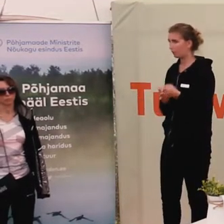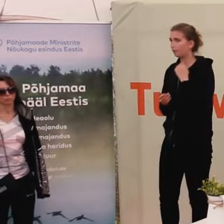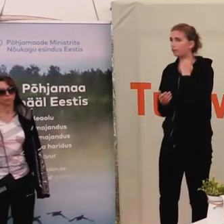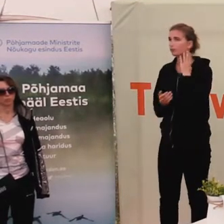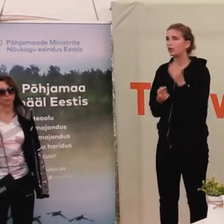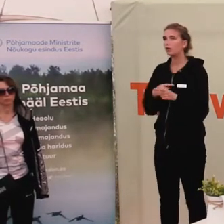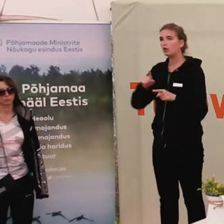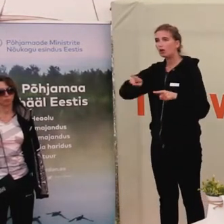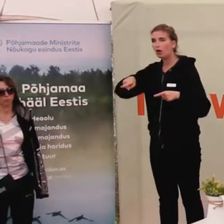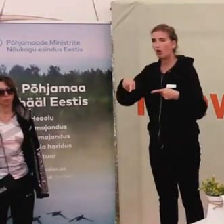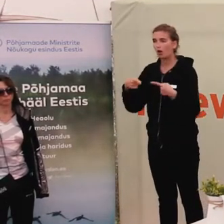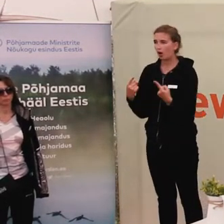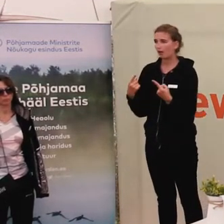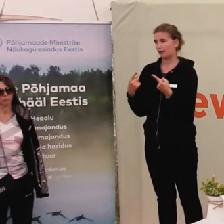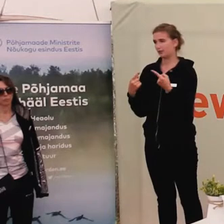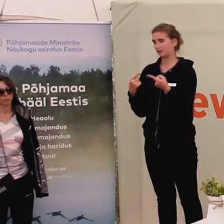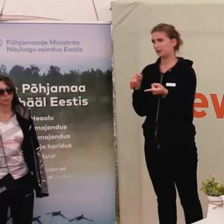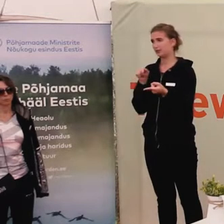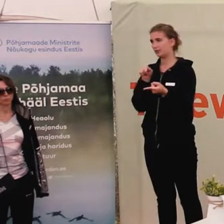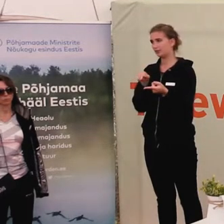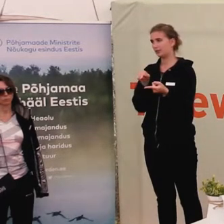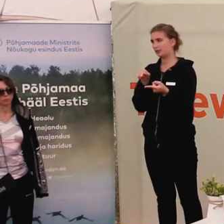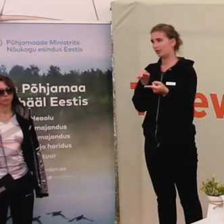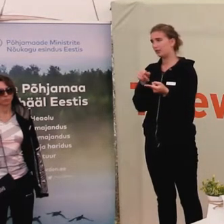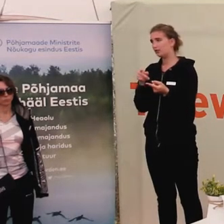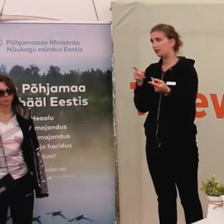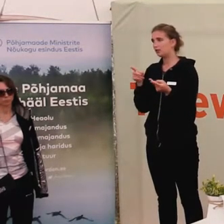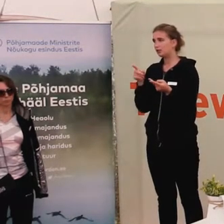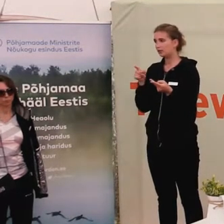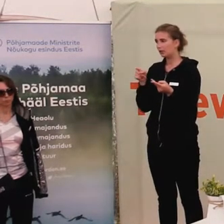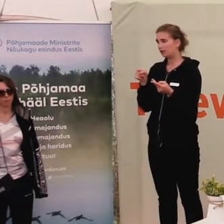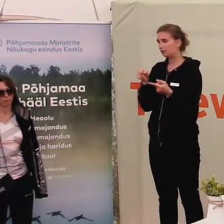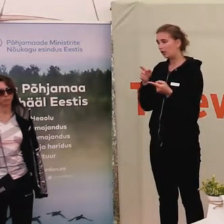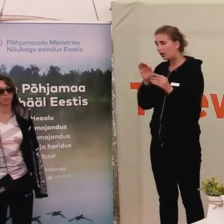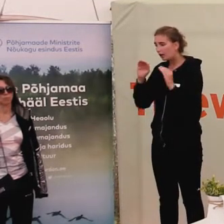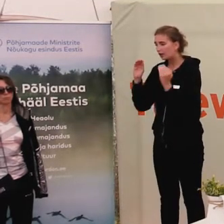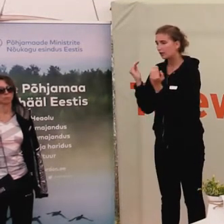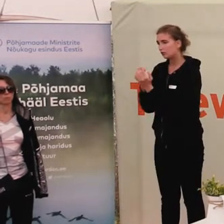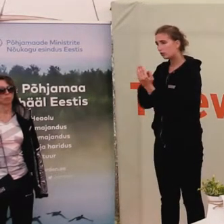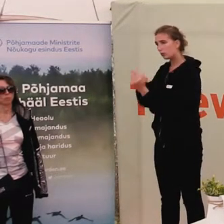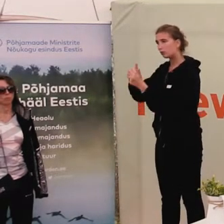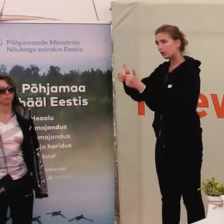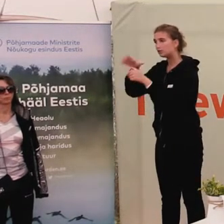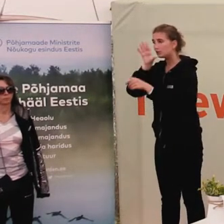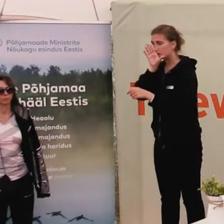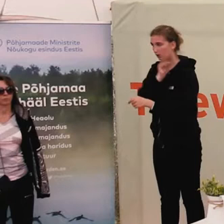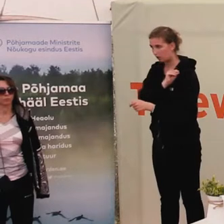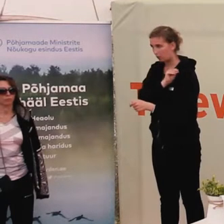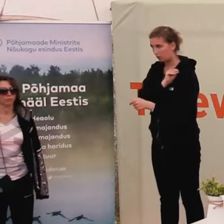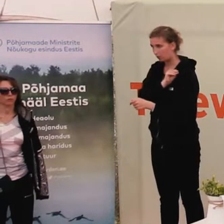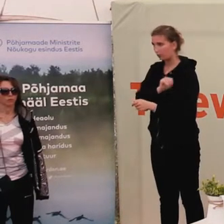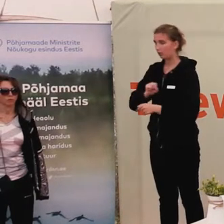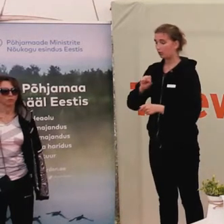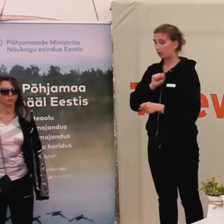And the growth, paradoxically, can also be a vehicle to improve the environment, because given that